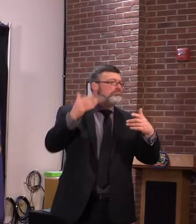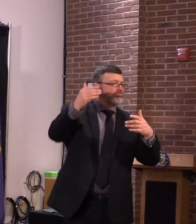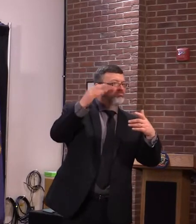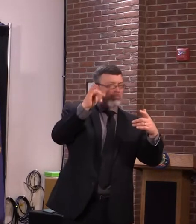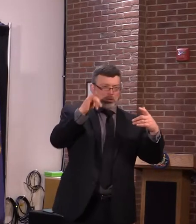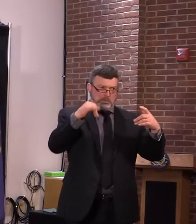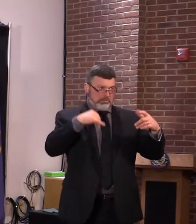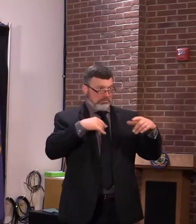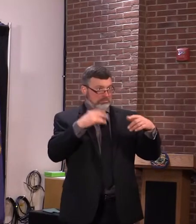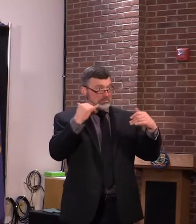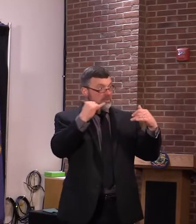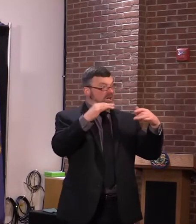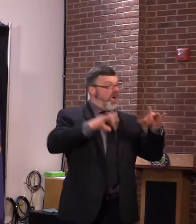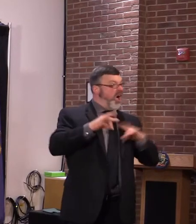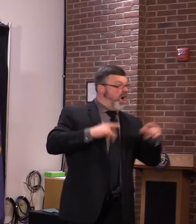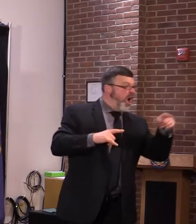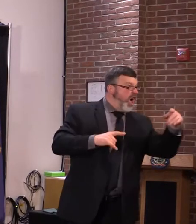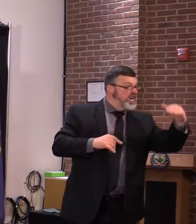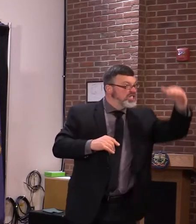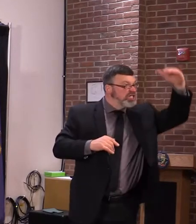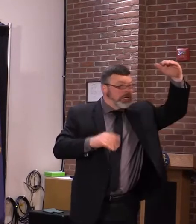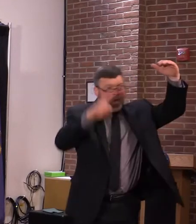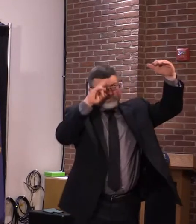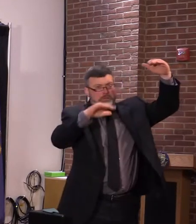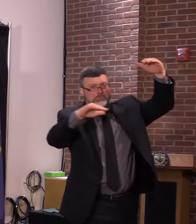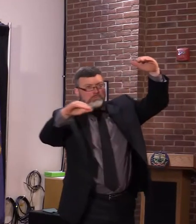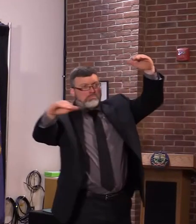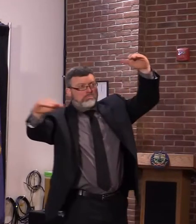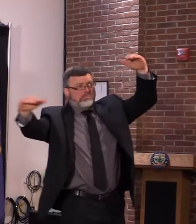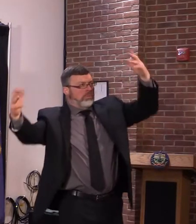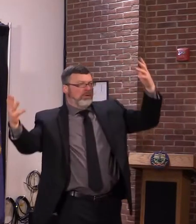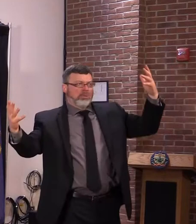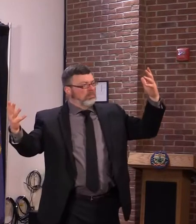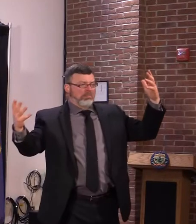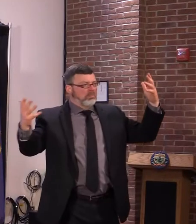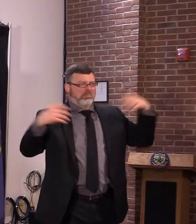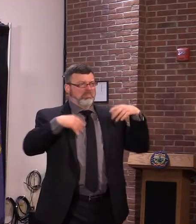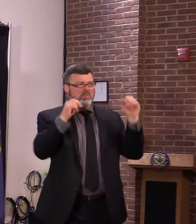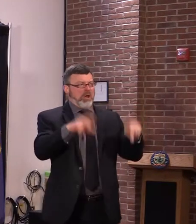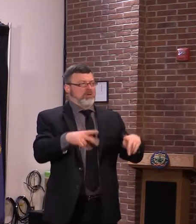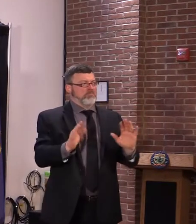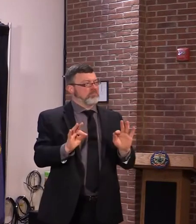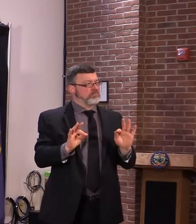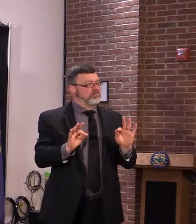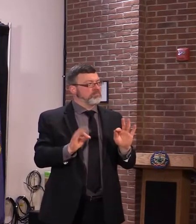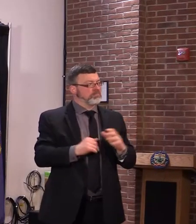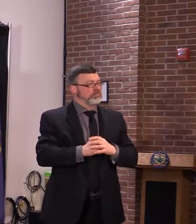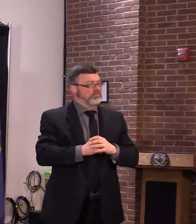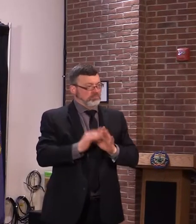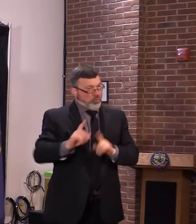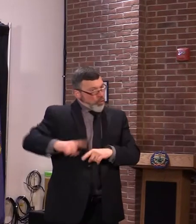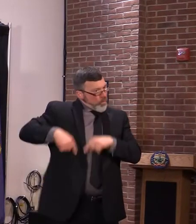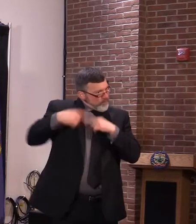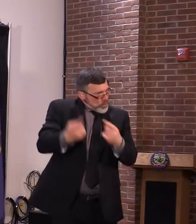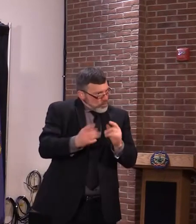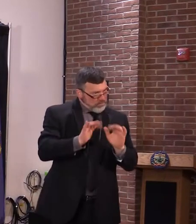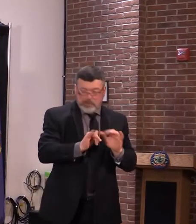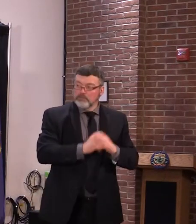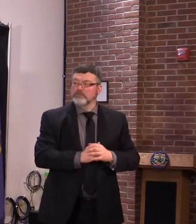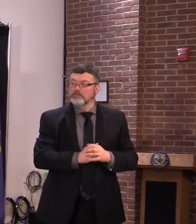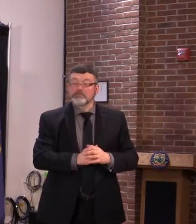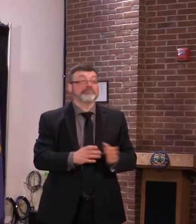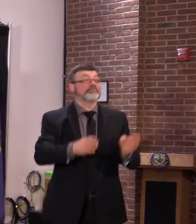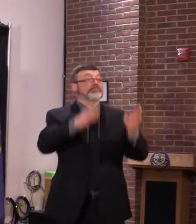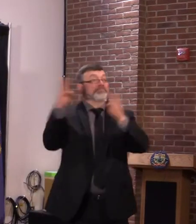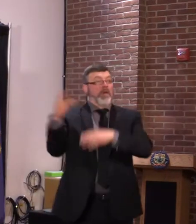time. Did you want to say something as well? Dr. Levine mentioned it during